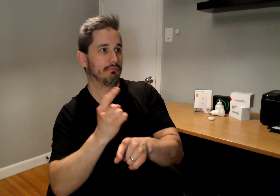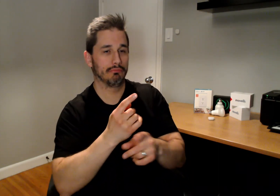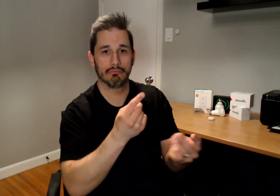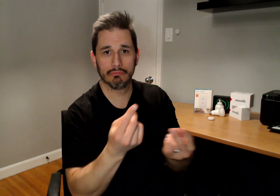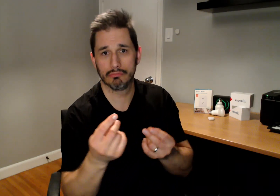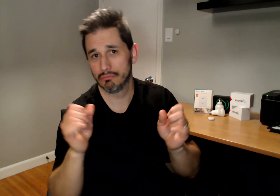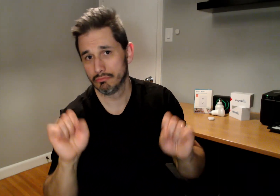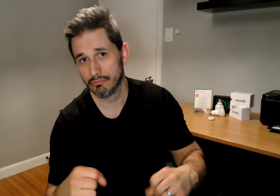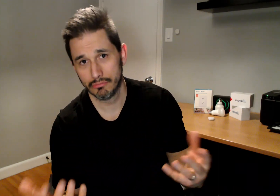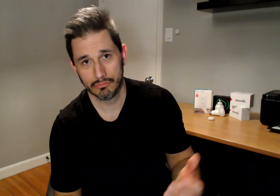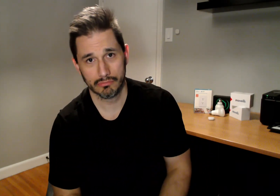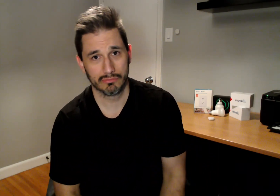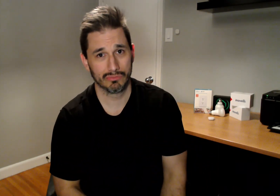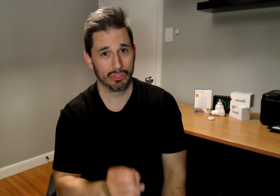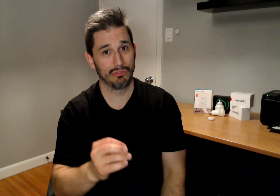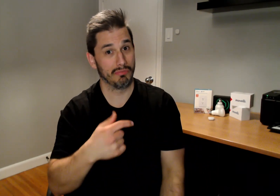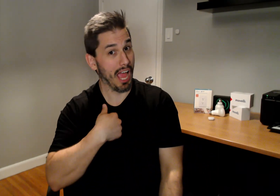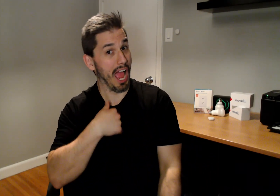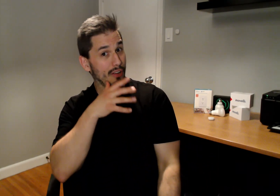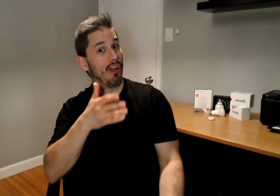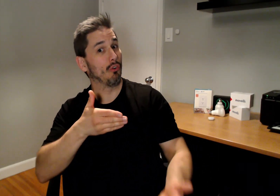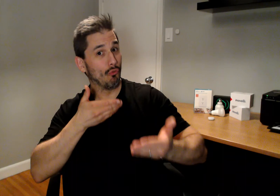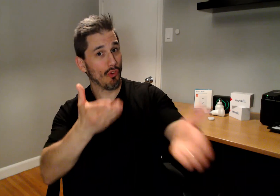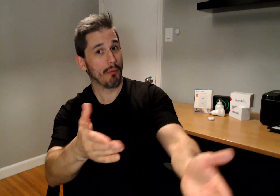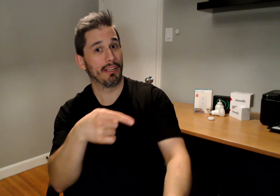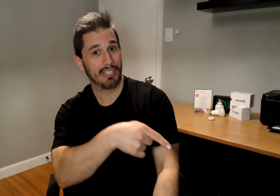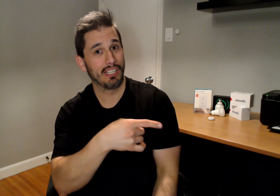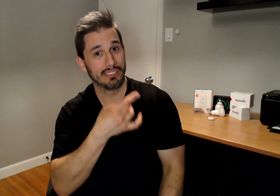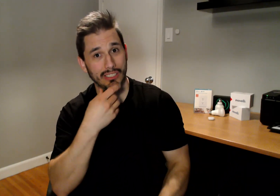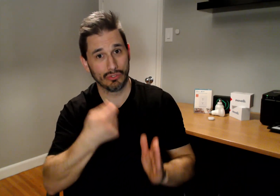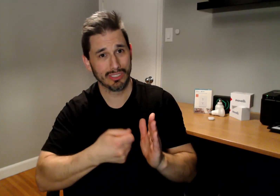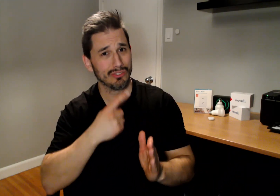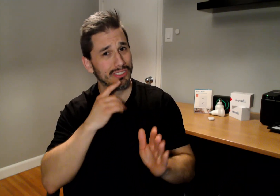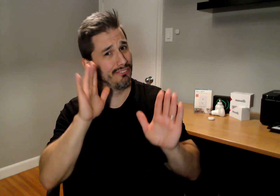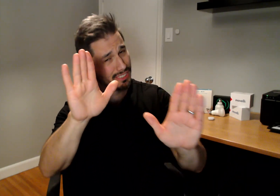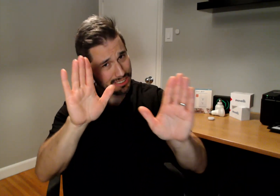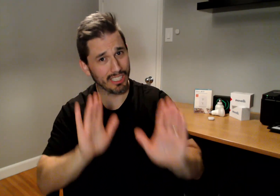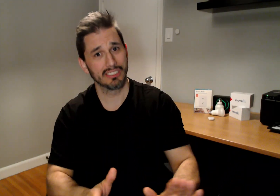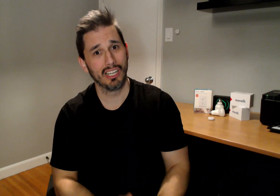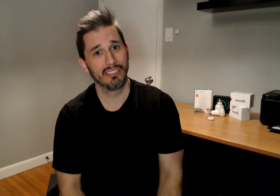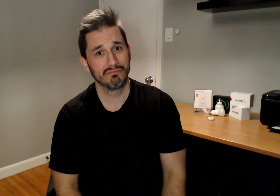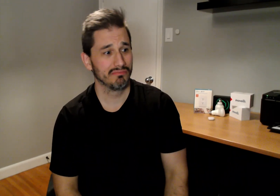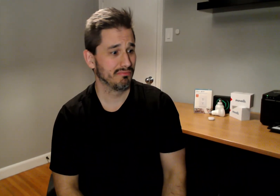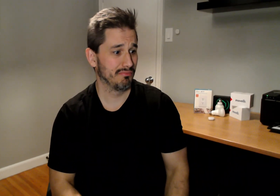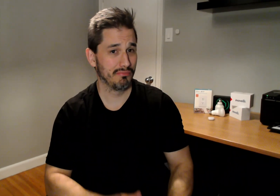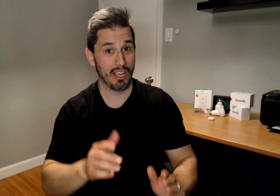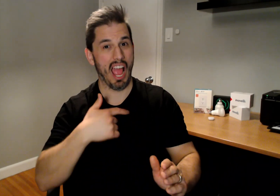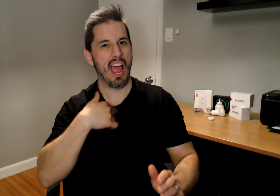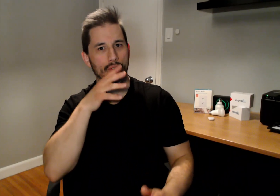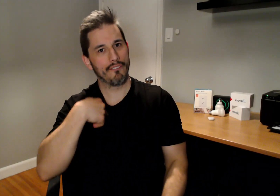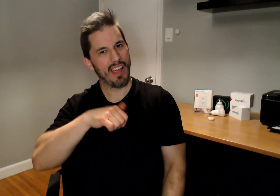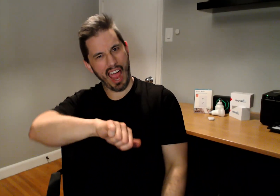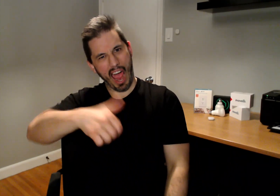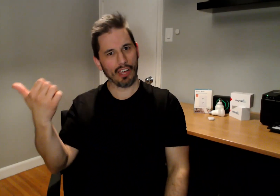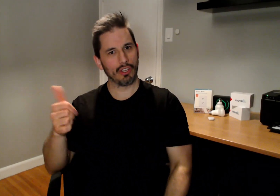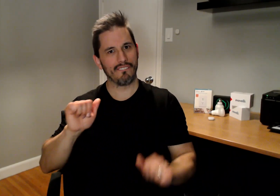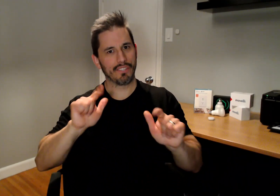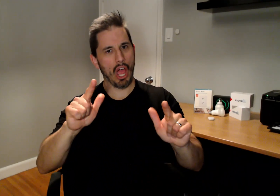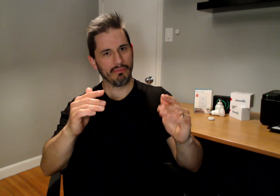for those of us who are deaf for that LED function with the notifications. And I completely recommend this smart switch. I'll